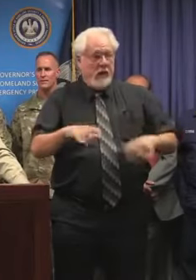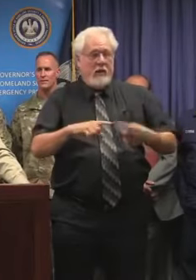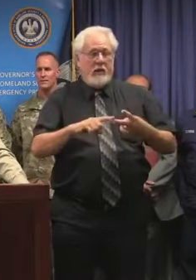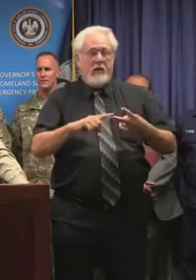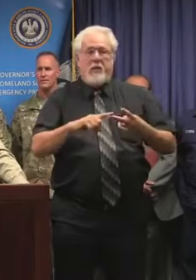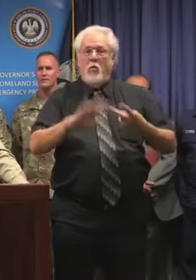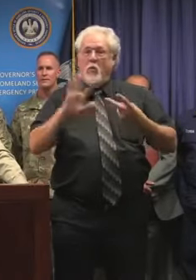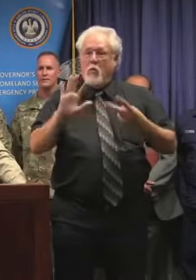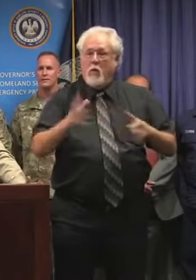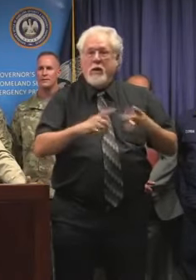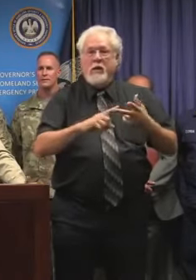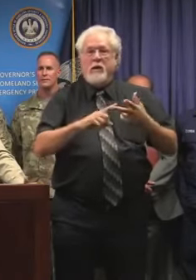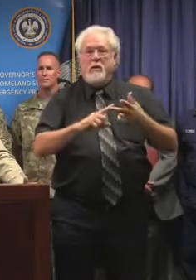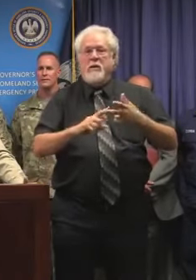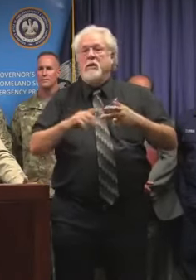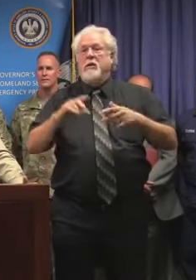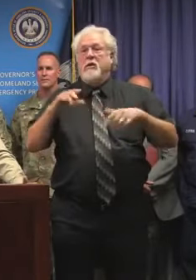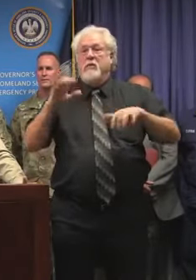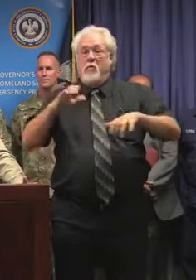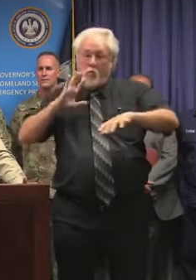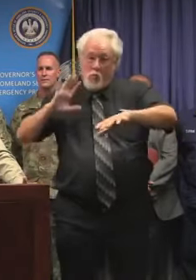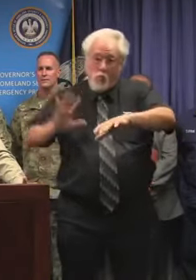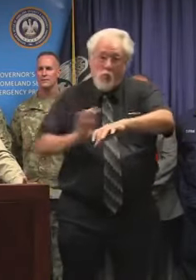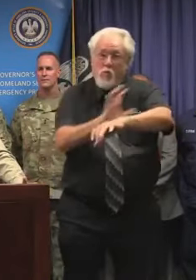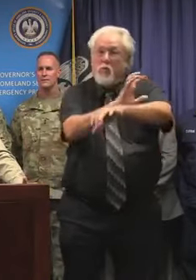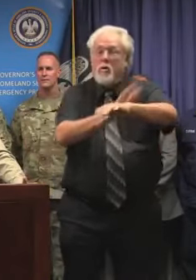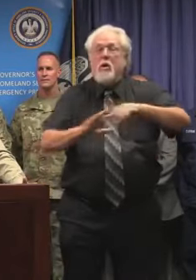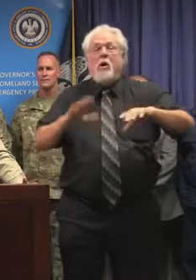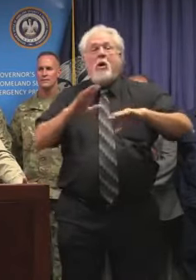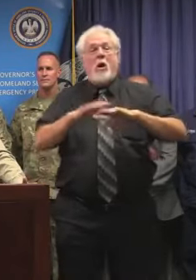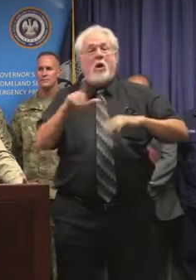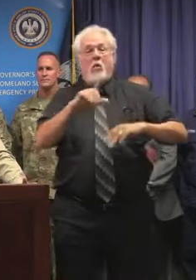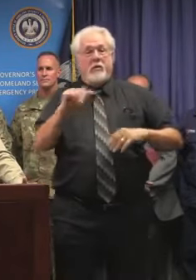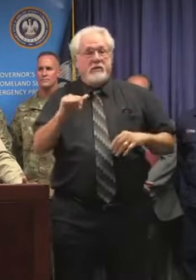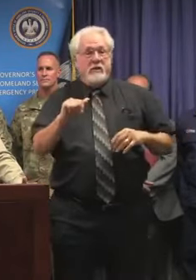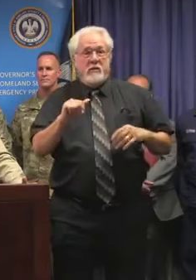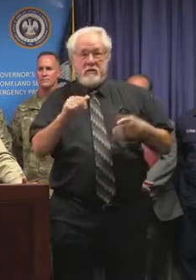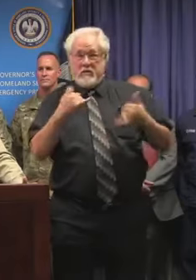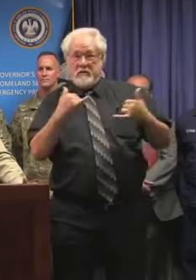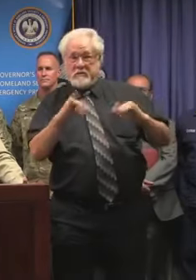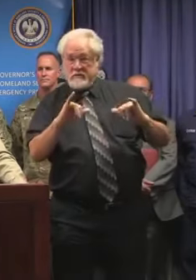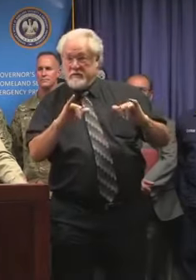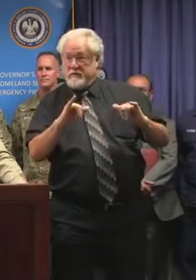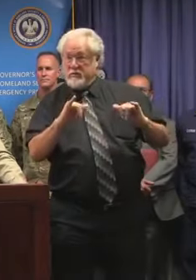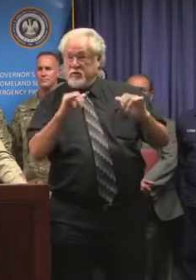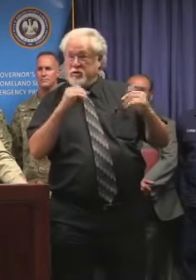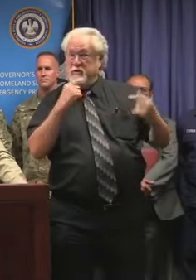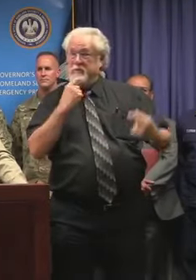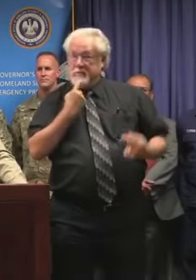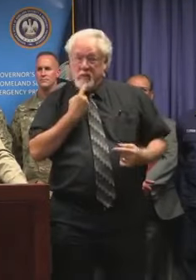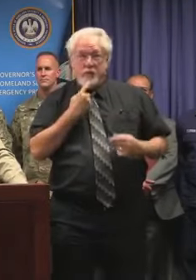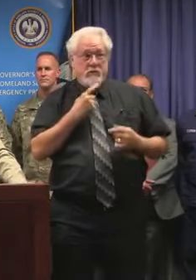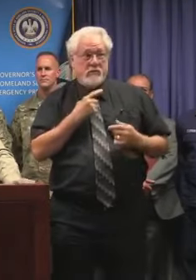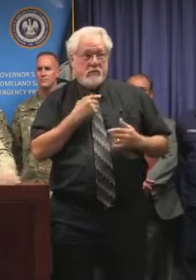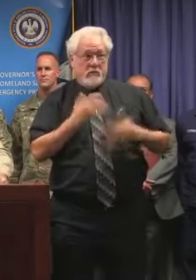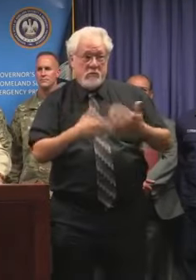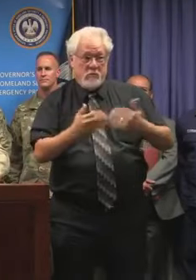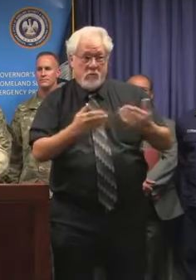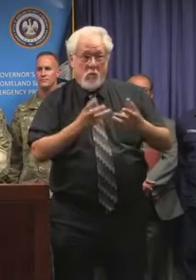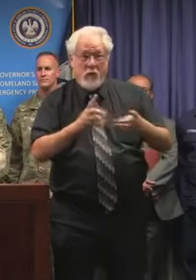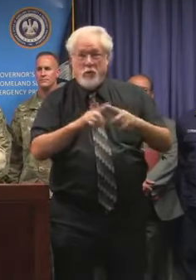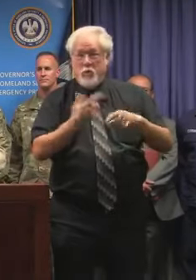winds, storm surge, all of it across Louisiana. While things are still serious and there's a long way to go,